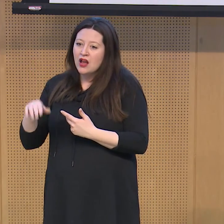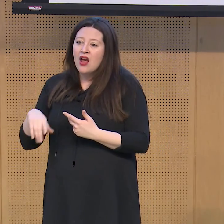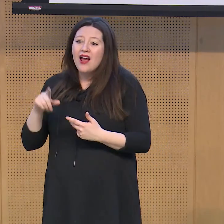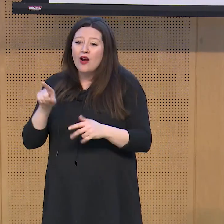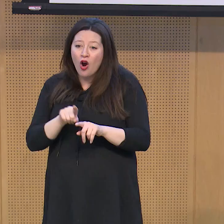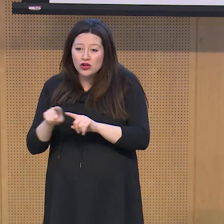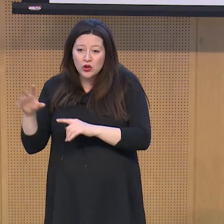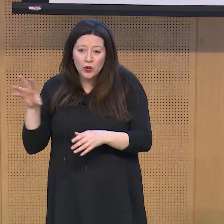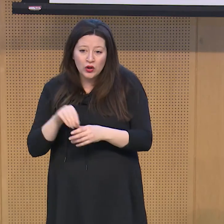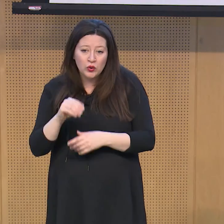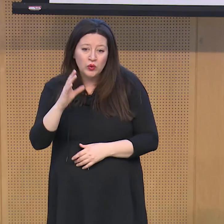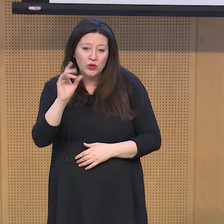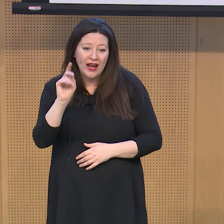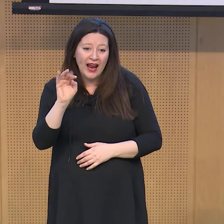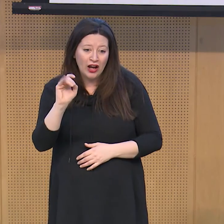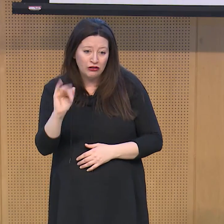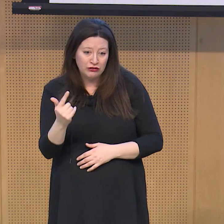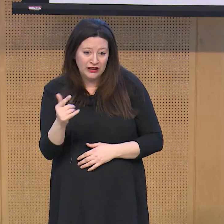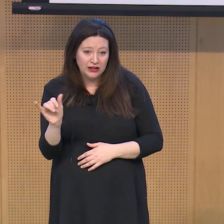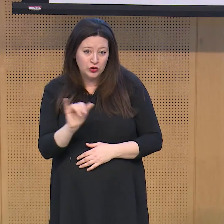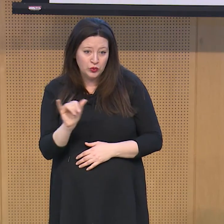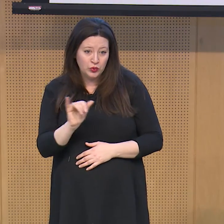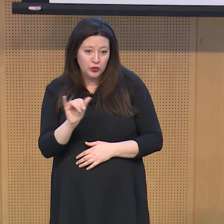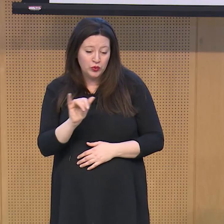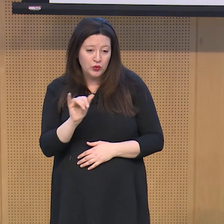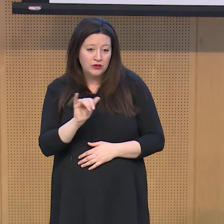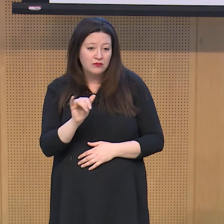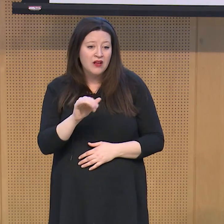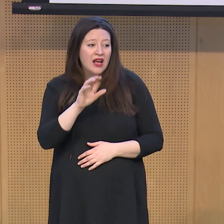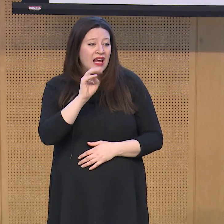master calendar. It's all in one place. It also includes catering.